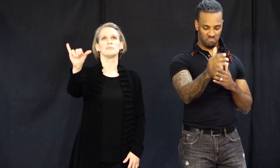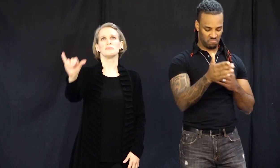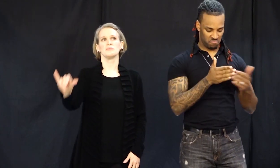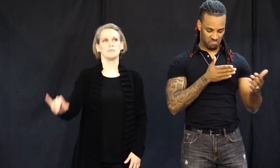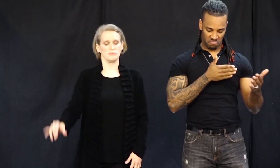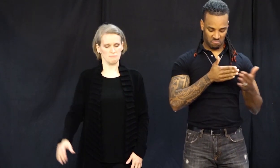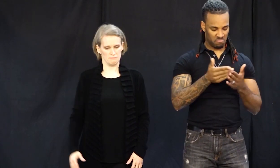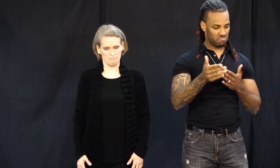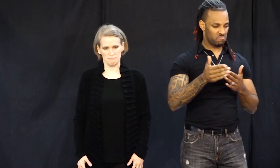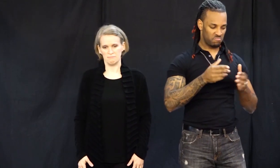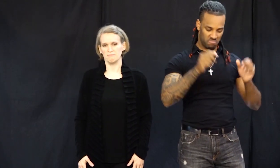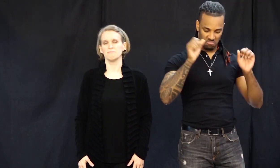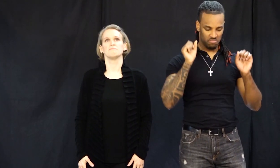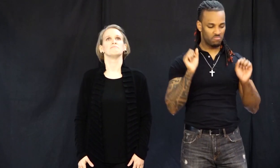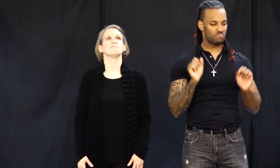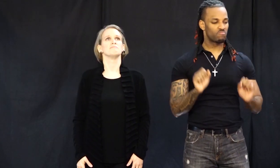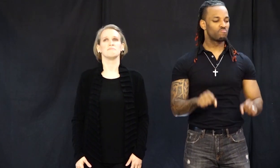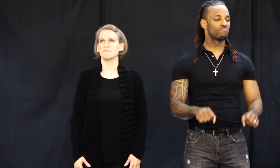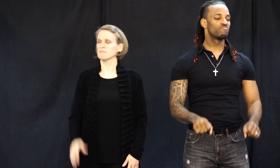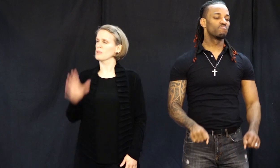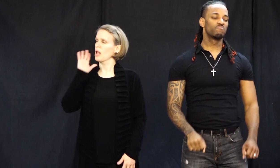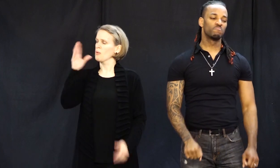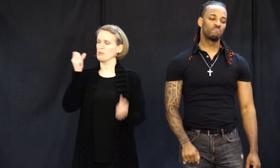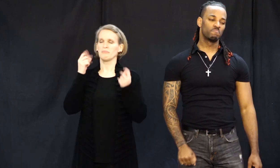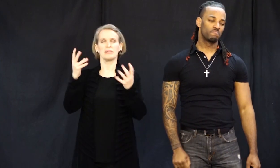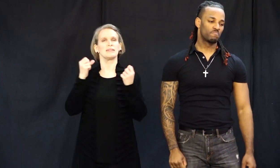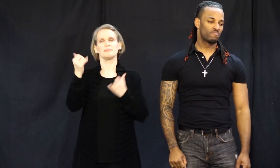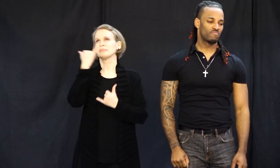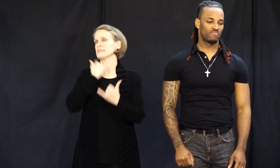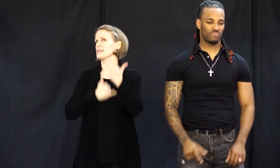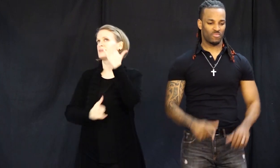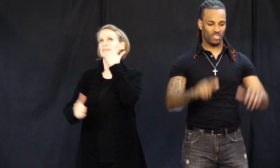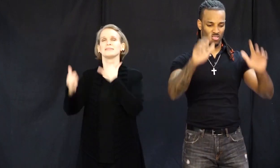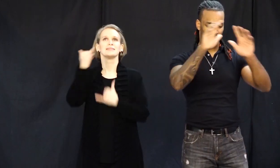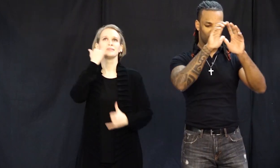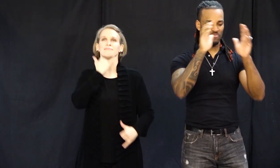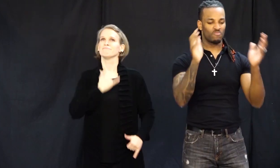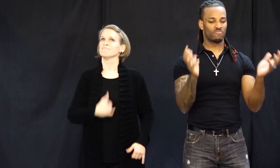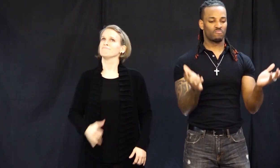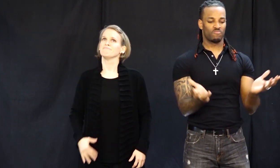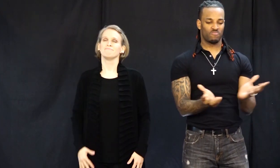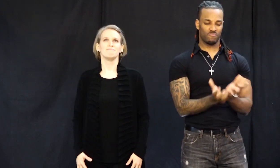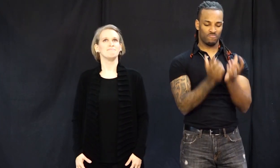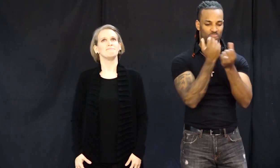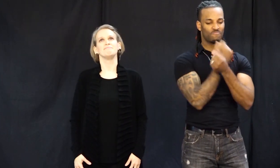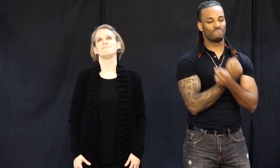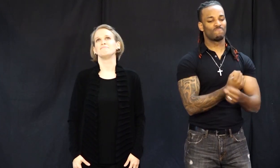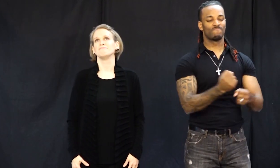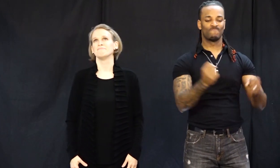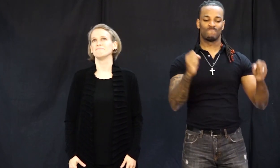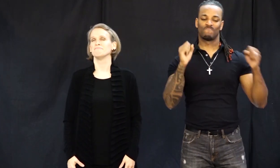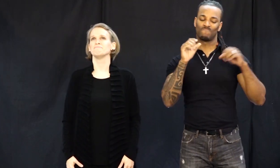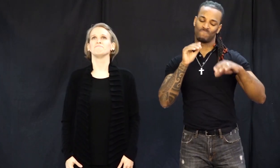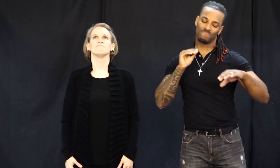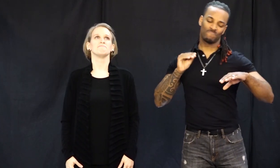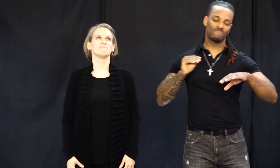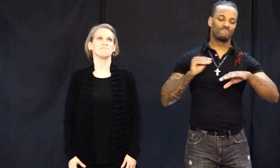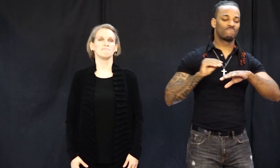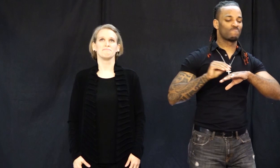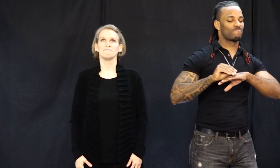do whatever it takes. I'll make a million mistakes. I'll make the world safe and sound for